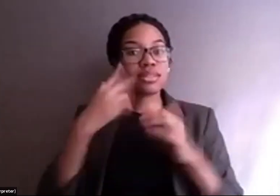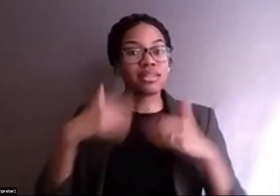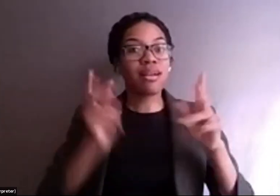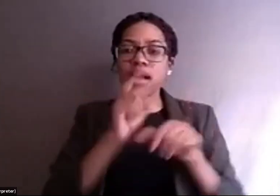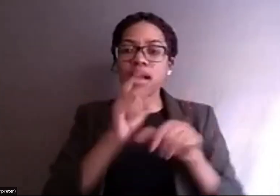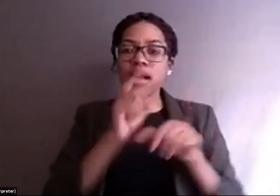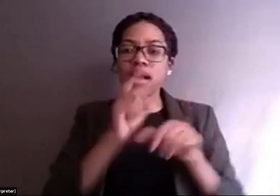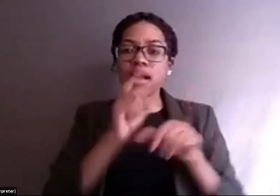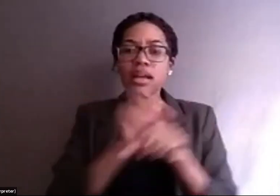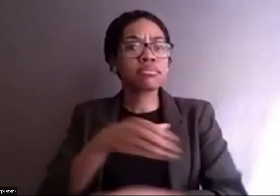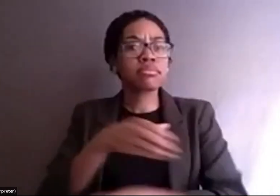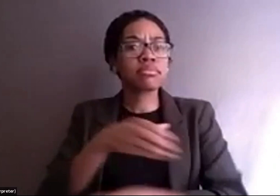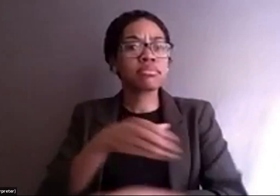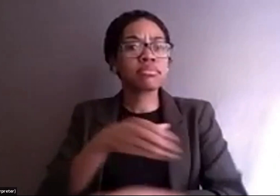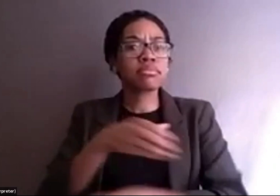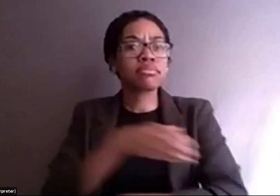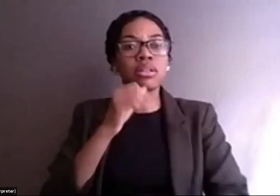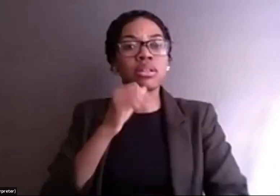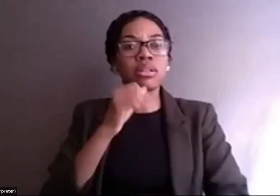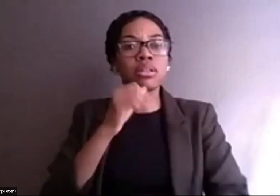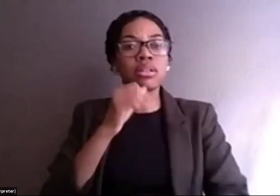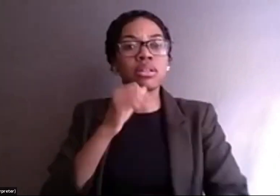you about it.